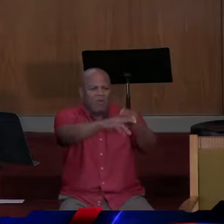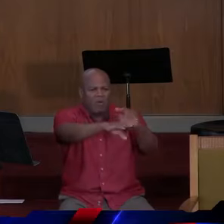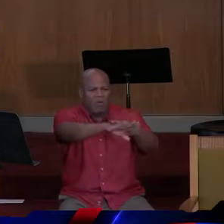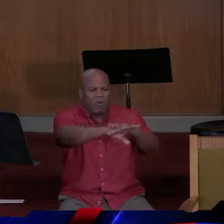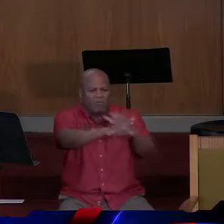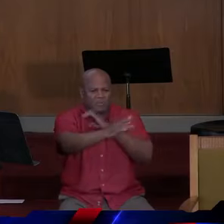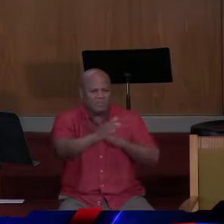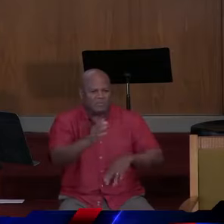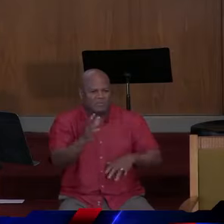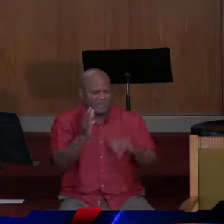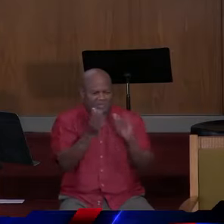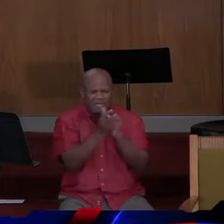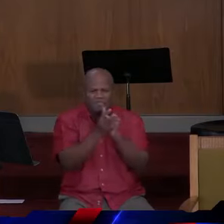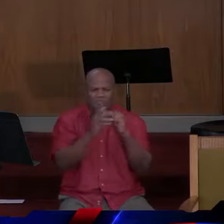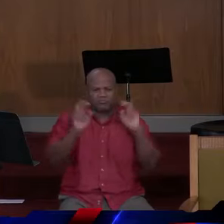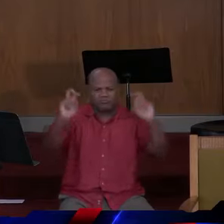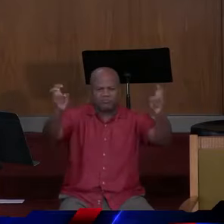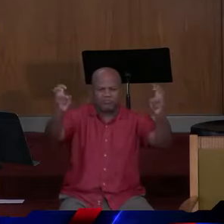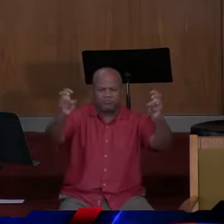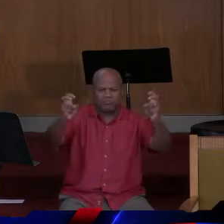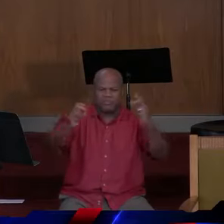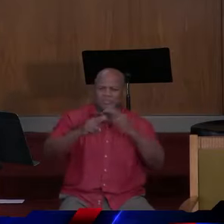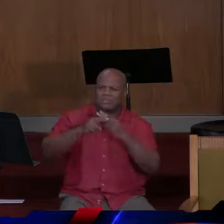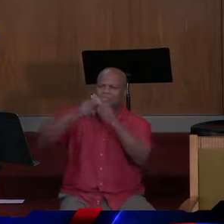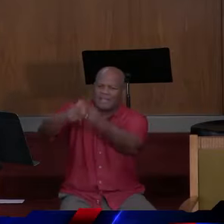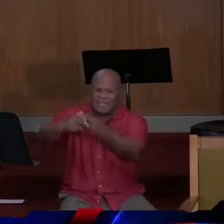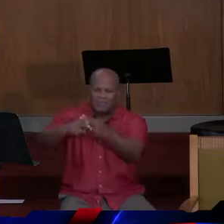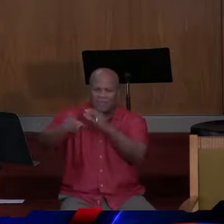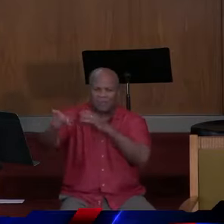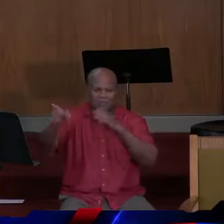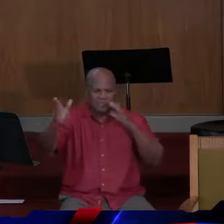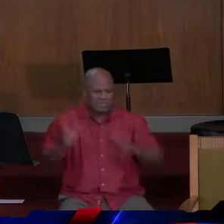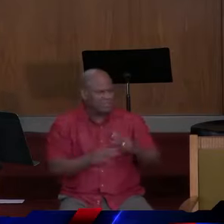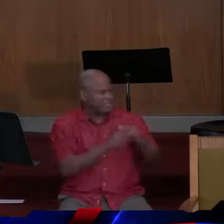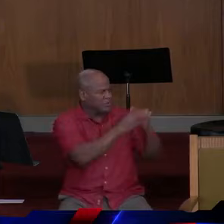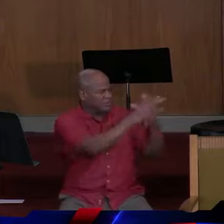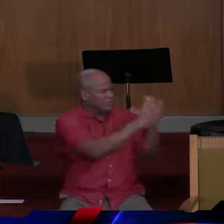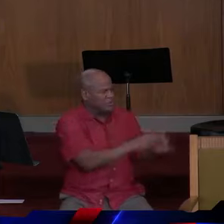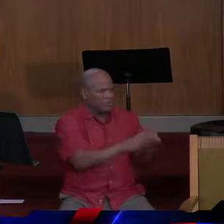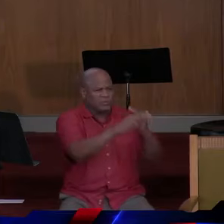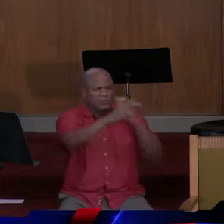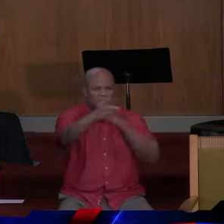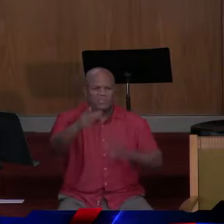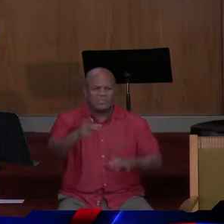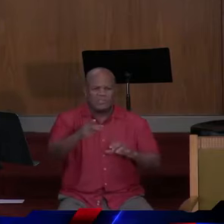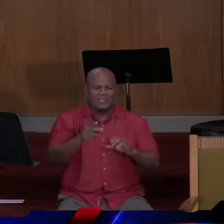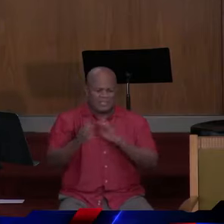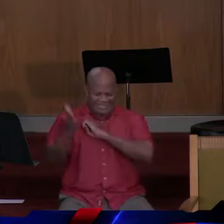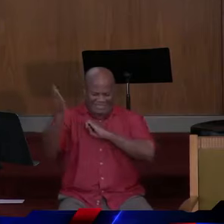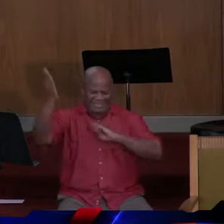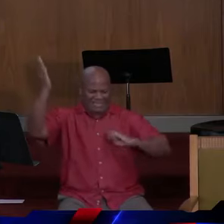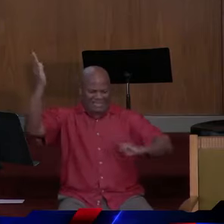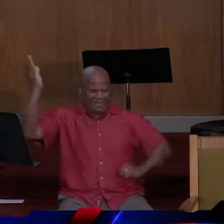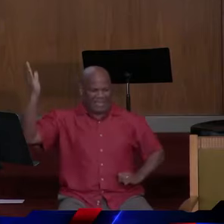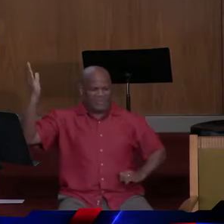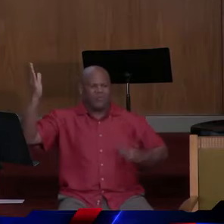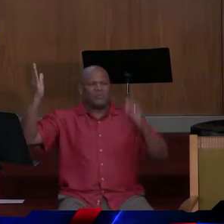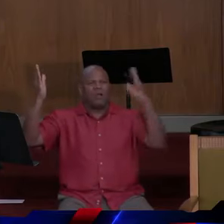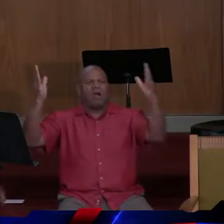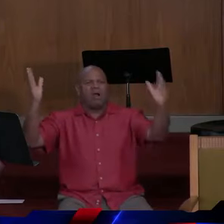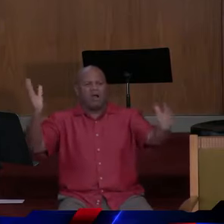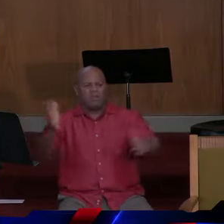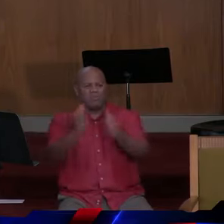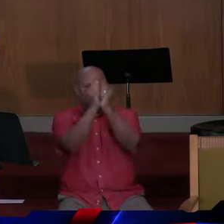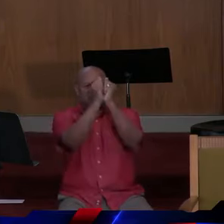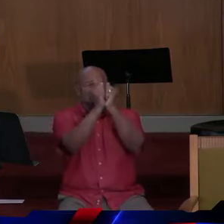Christians. His name is on his covenant in the divine presence. Emmanuel, God is with us. Some say